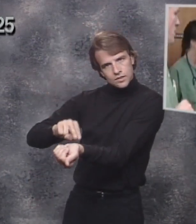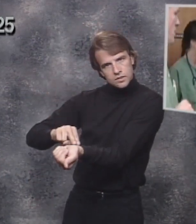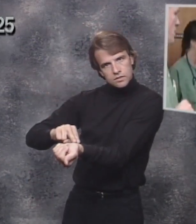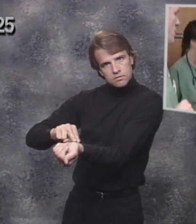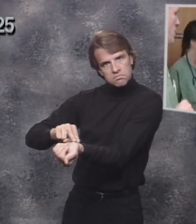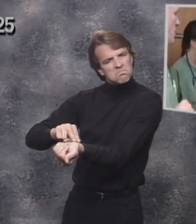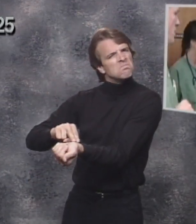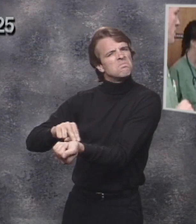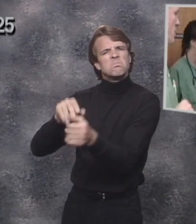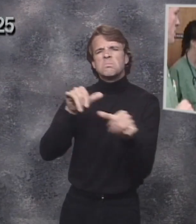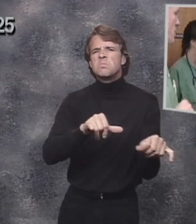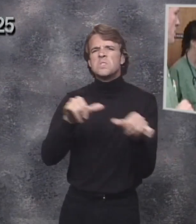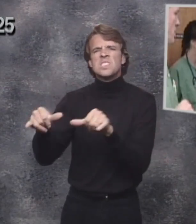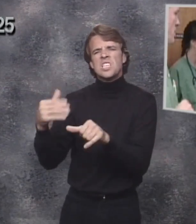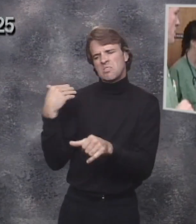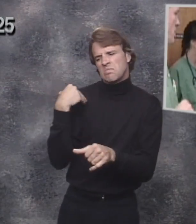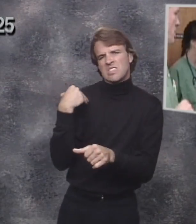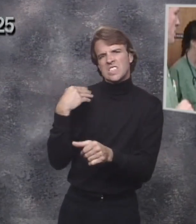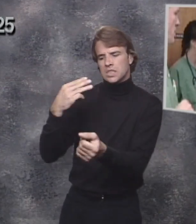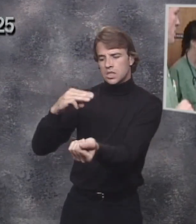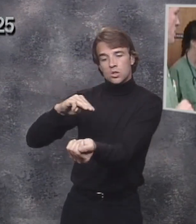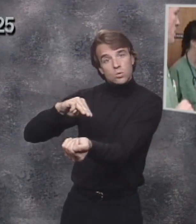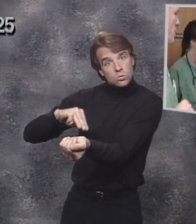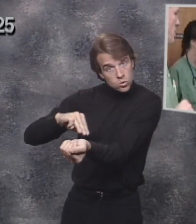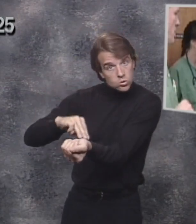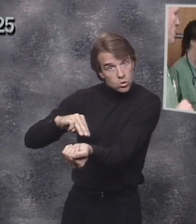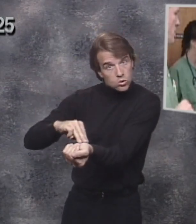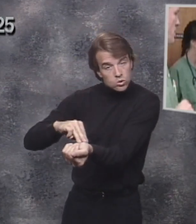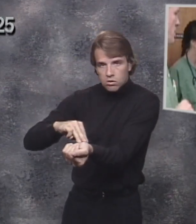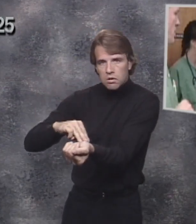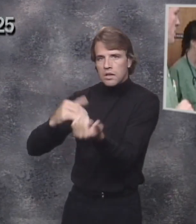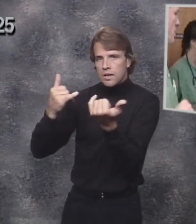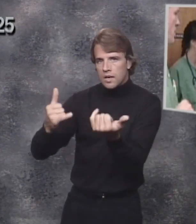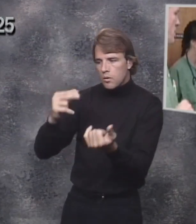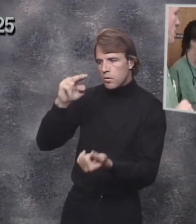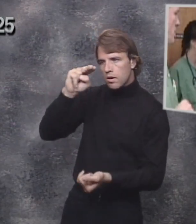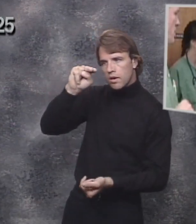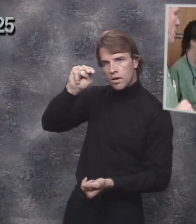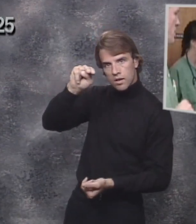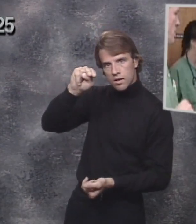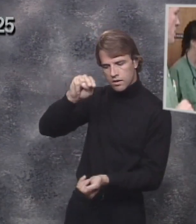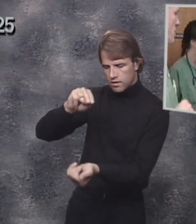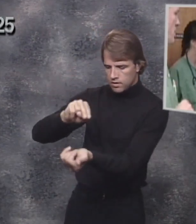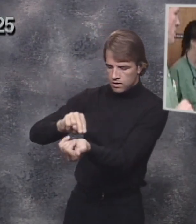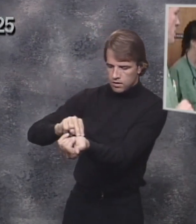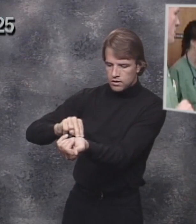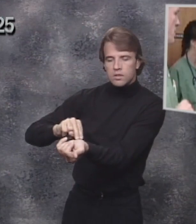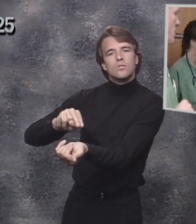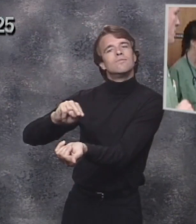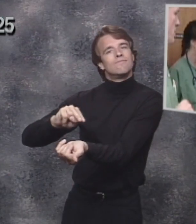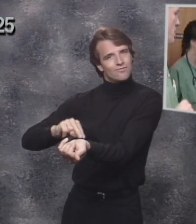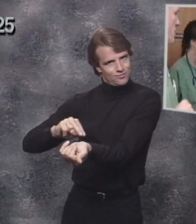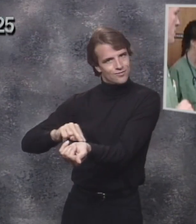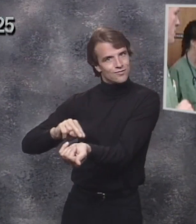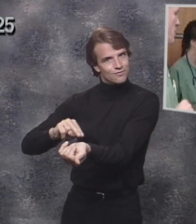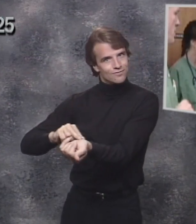Nurse. It's the same idea as doctor, but we use the N handshake.